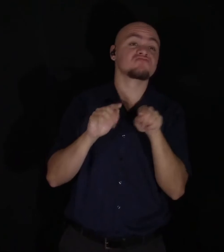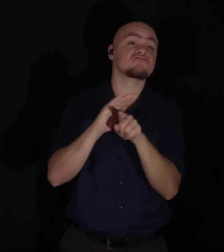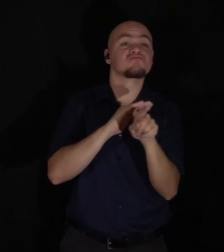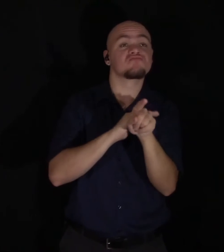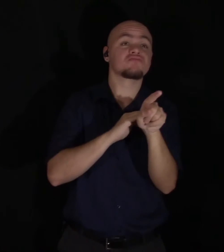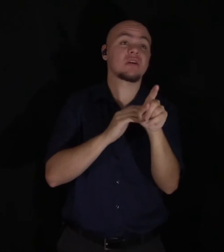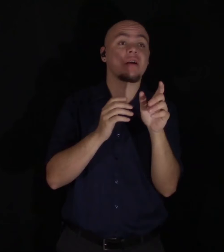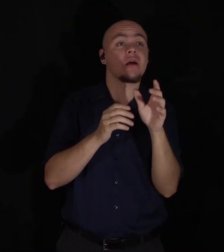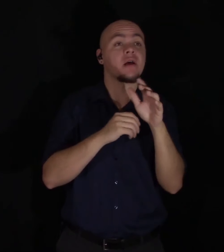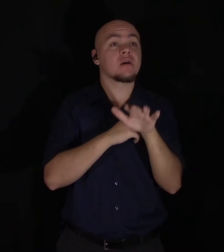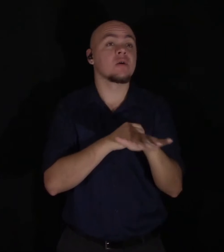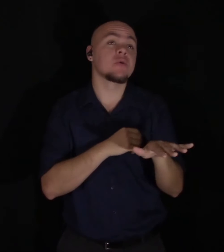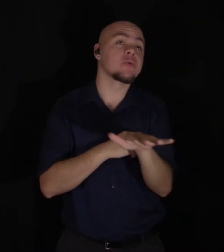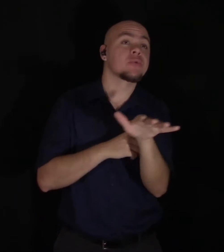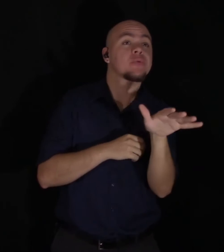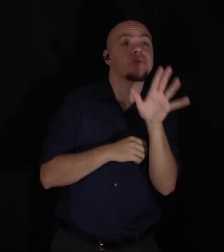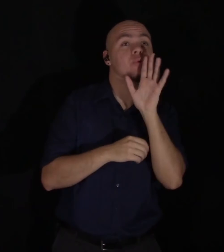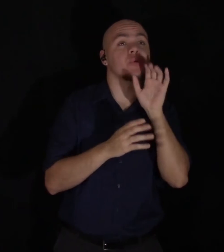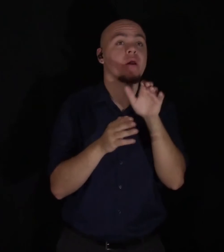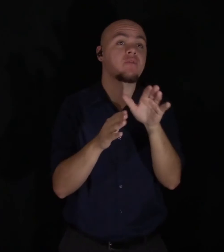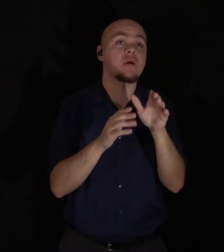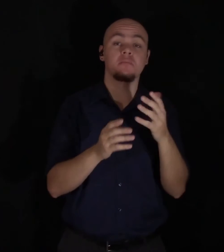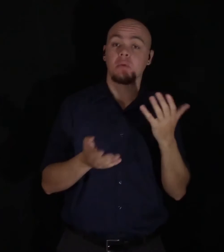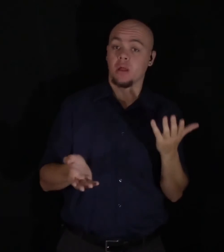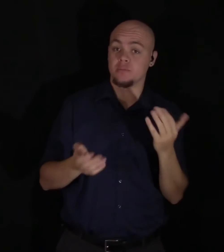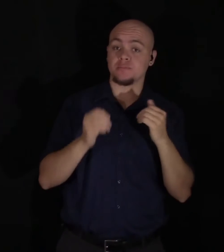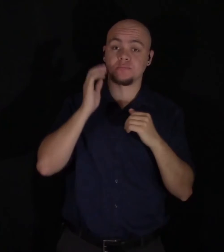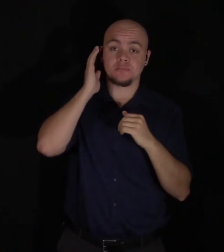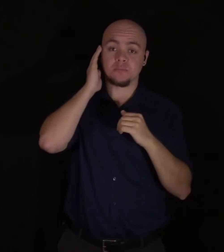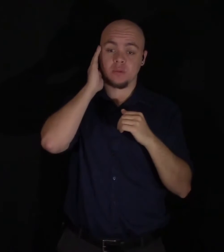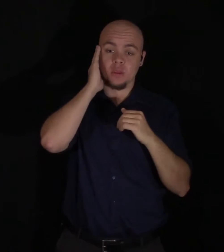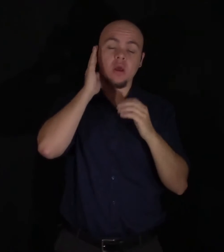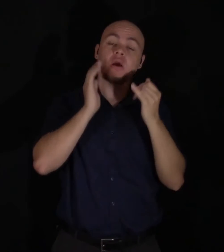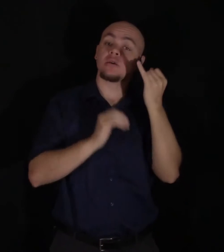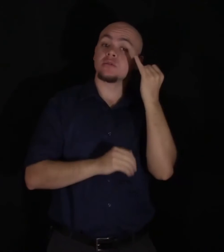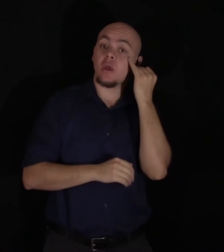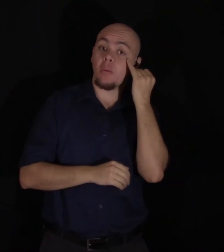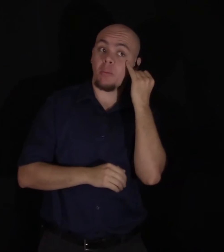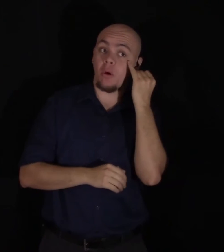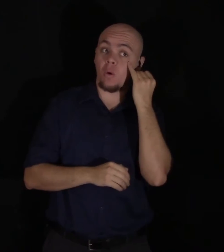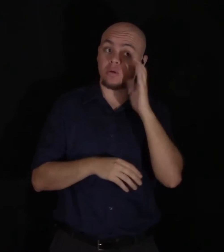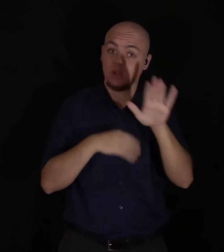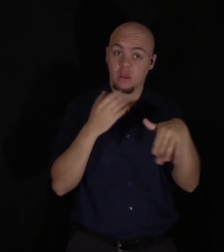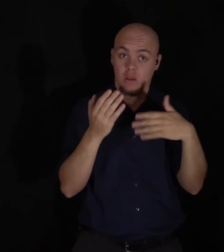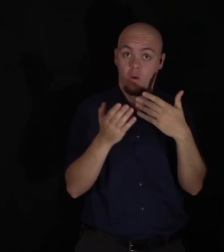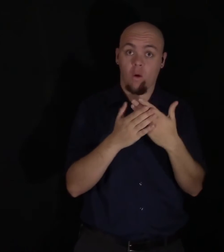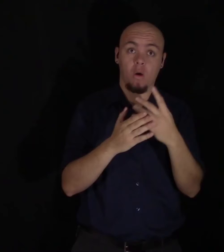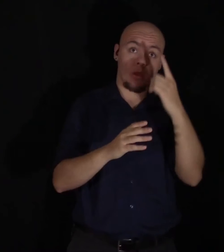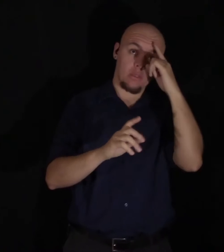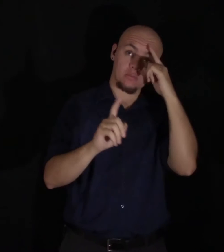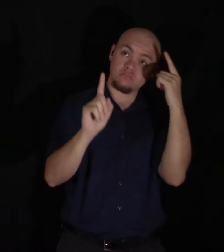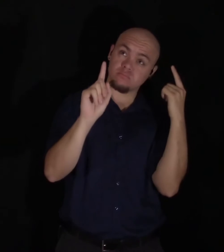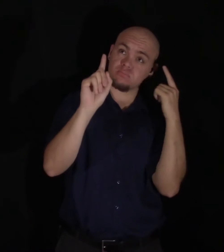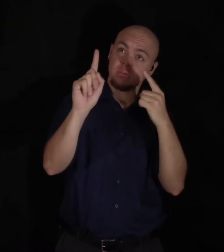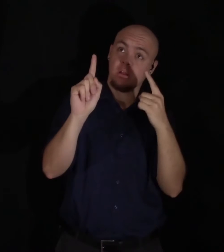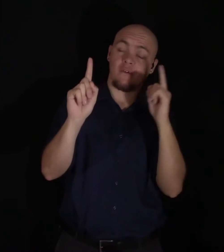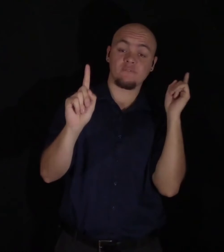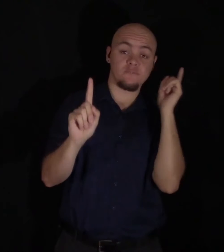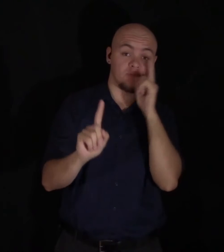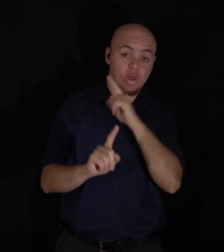native river. But supposing all these conjectures to be false, you cannot contest